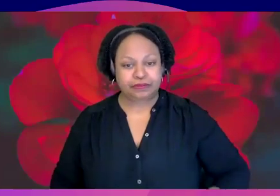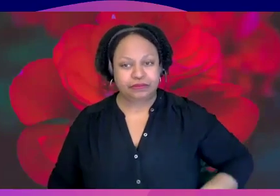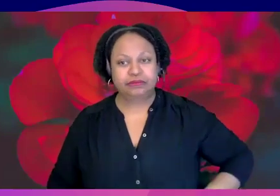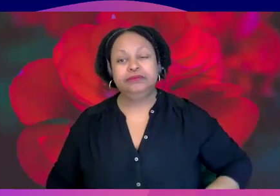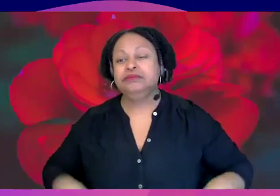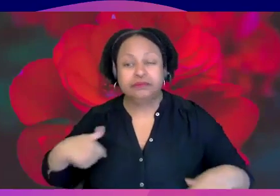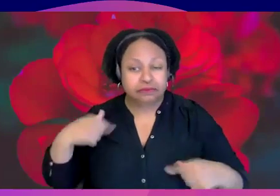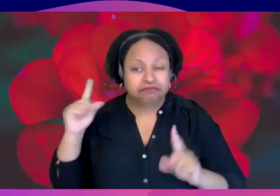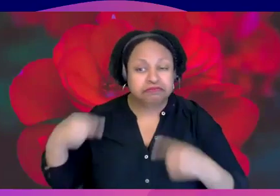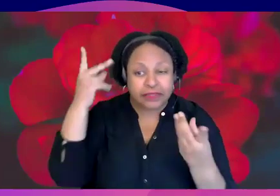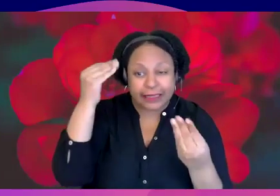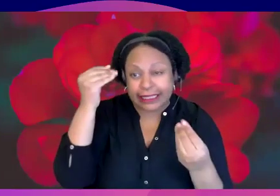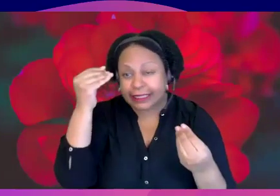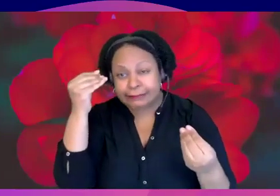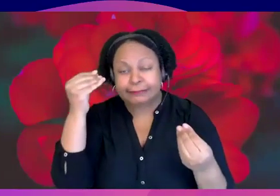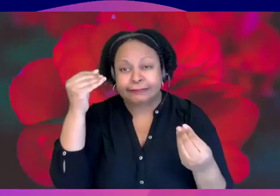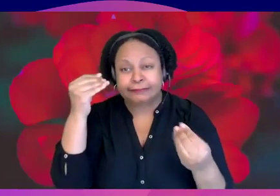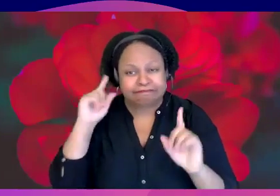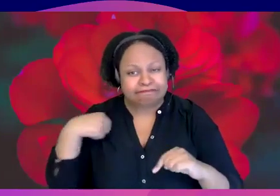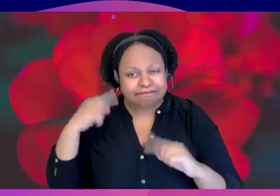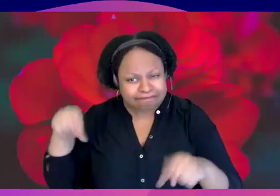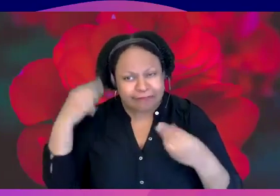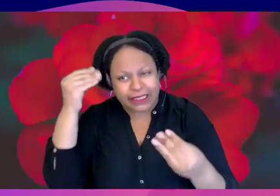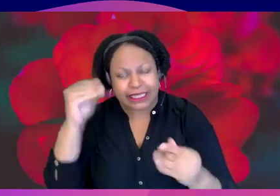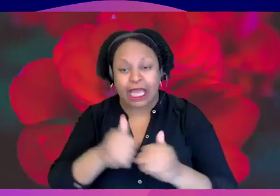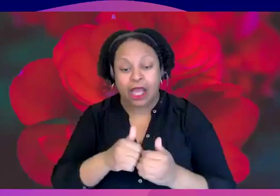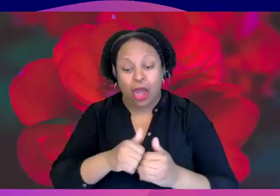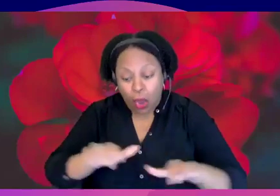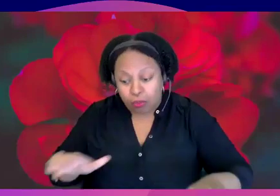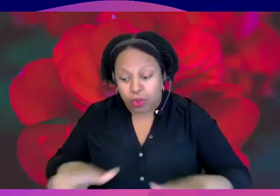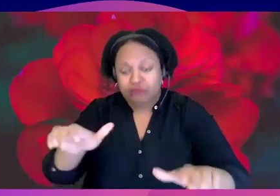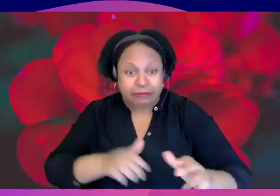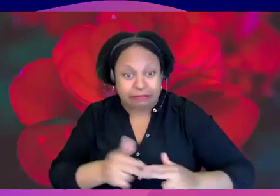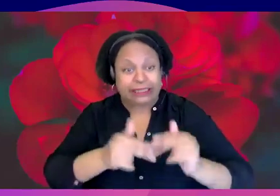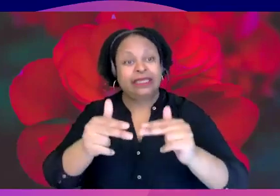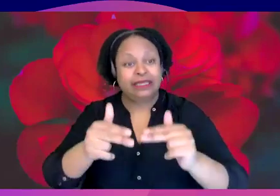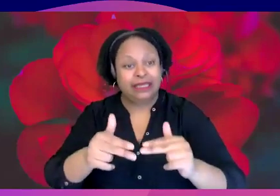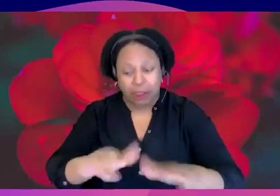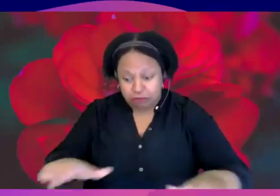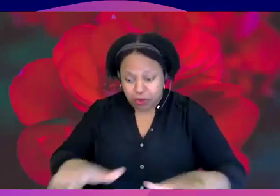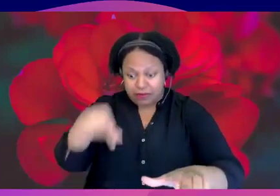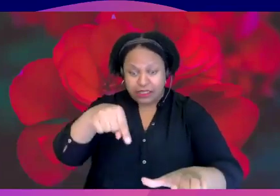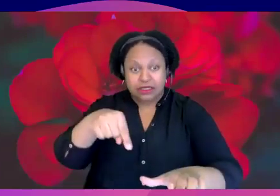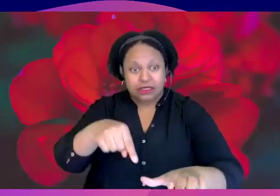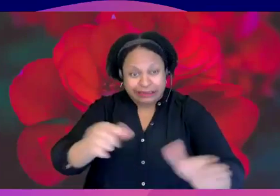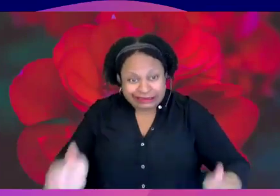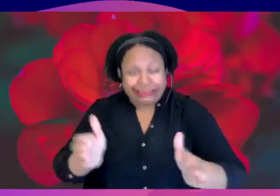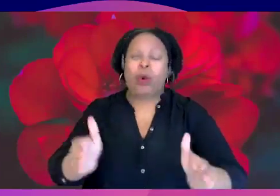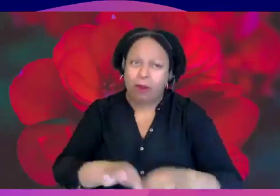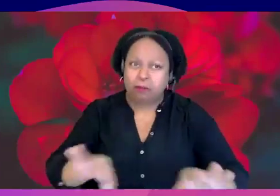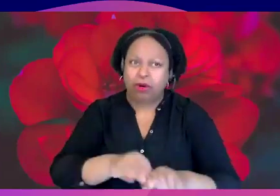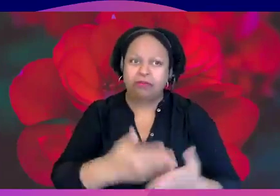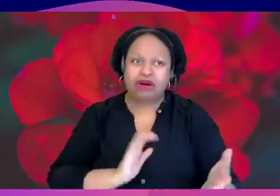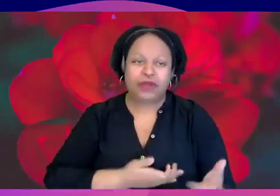So what I've been thinking about is how movement building is actually an important part of this work. After all, our